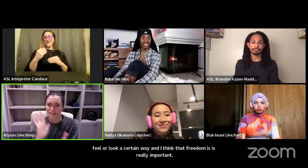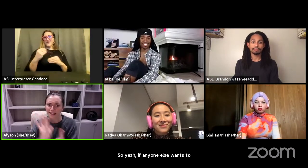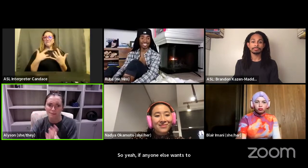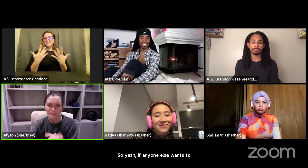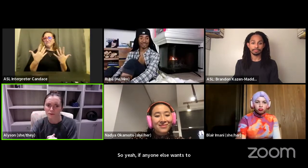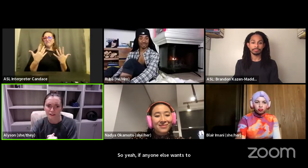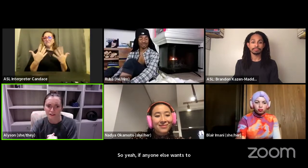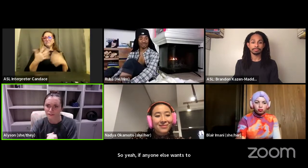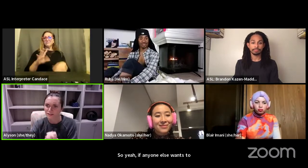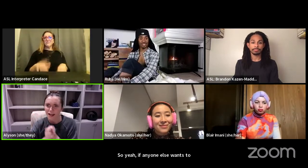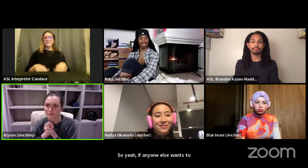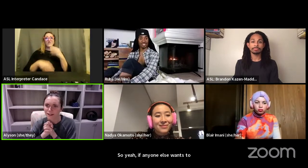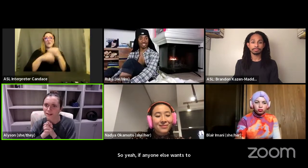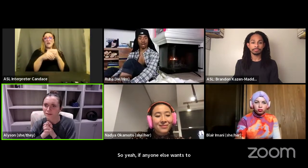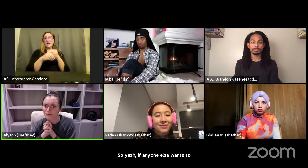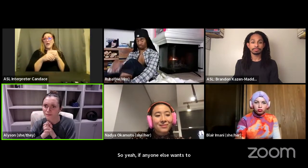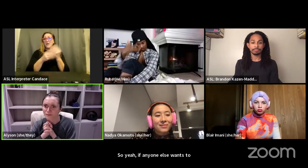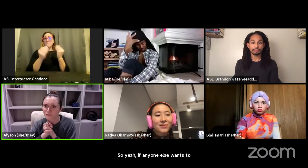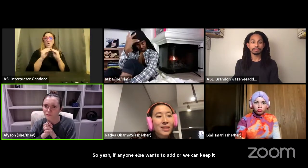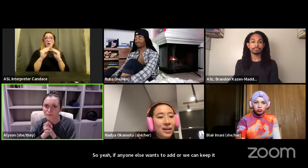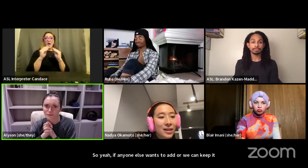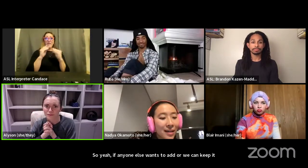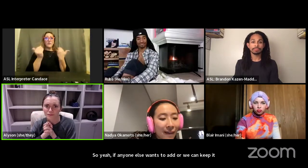can keep it moving for timing.